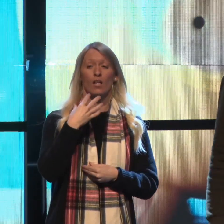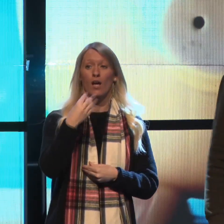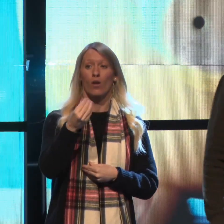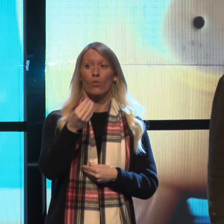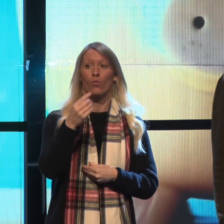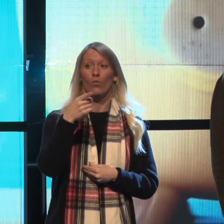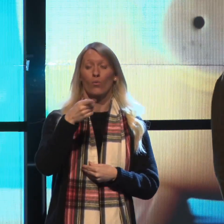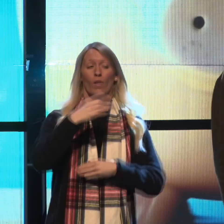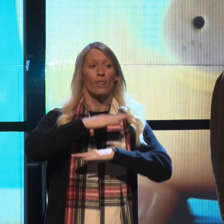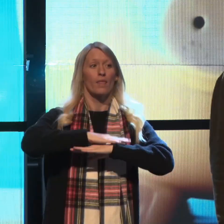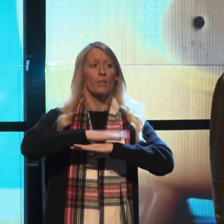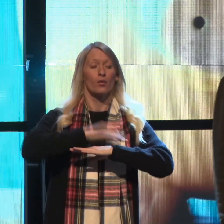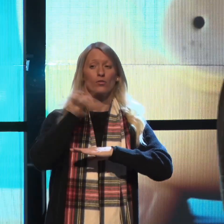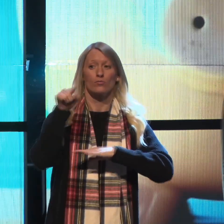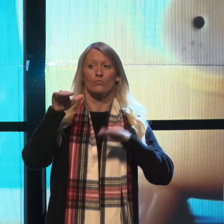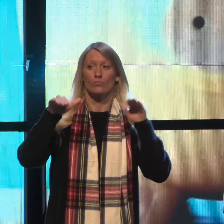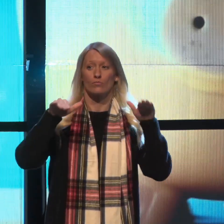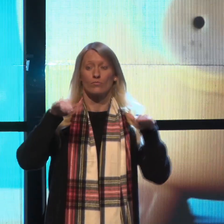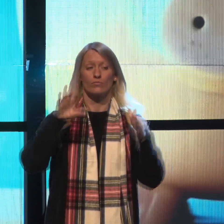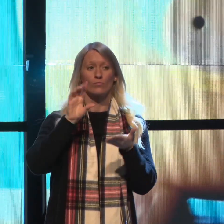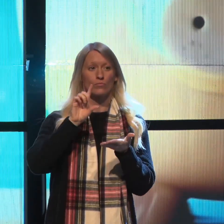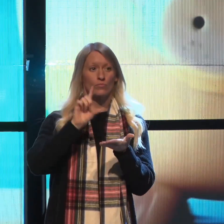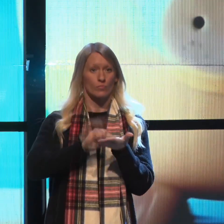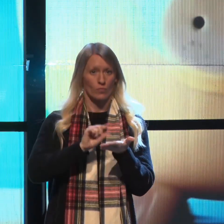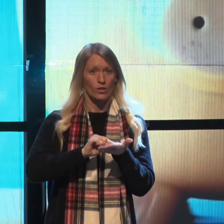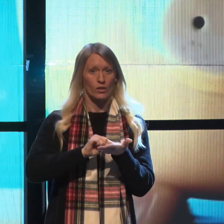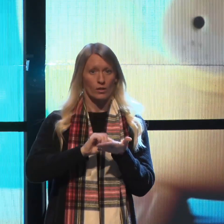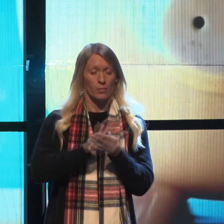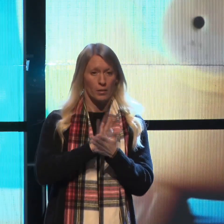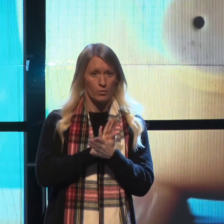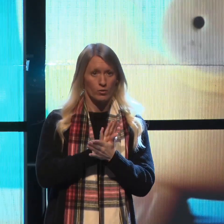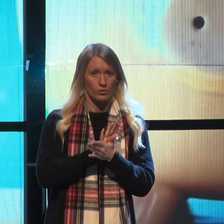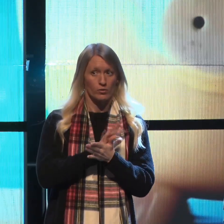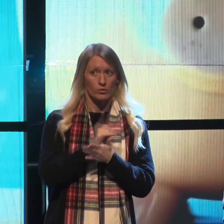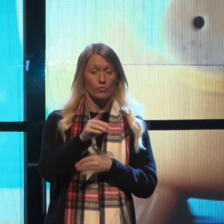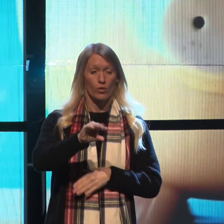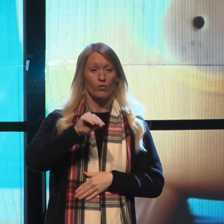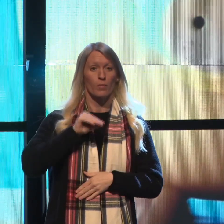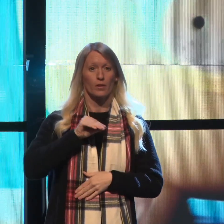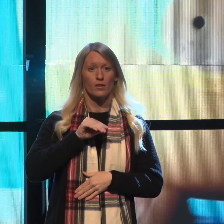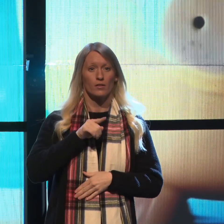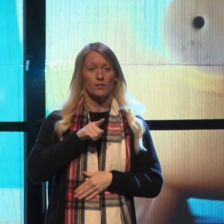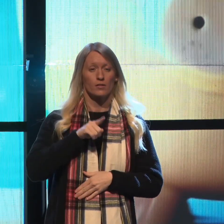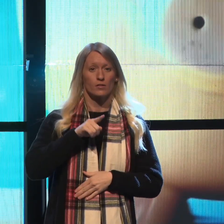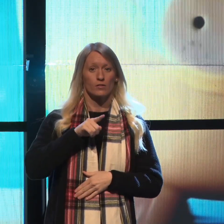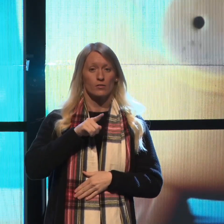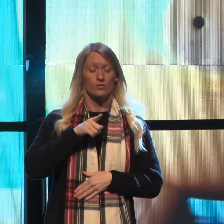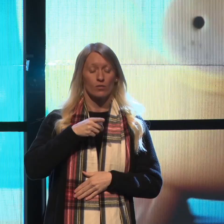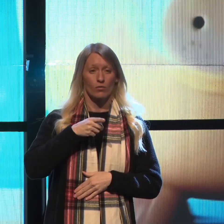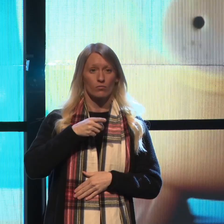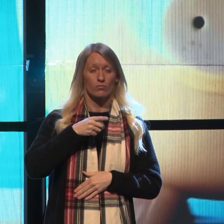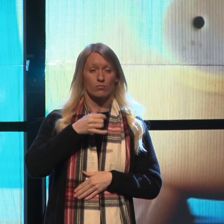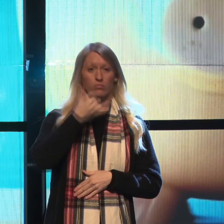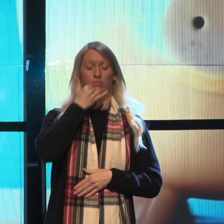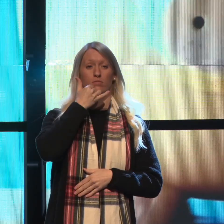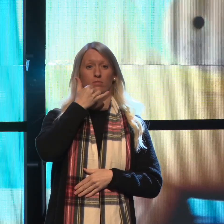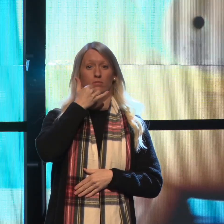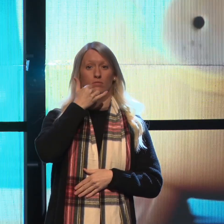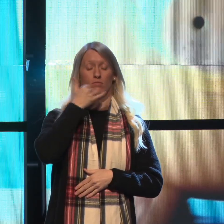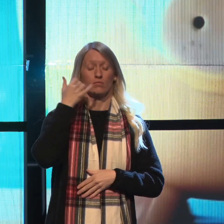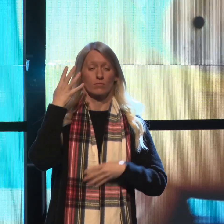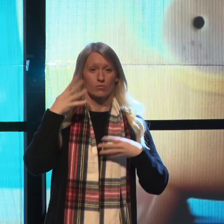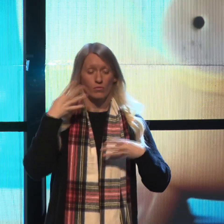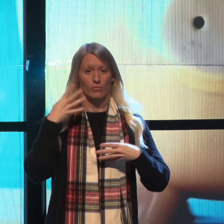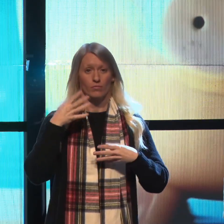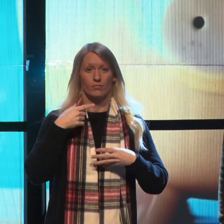some printed worksheets if you want to take that. And don't freak out. It's 4 pages. Don't freak. There's space for you to write on